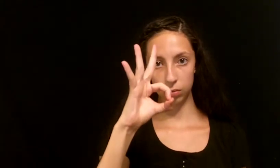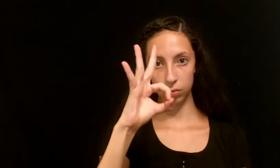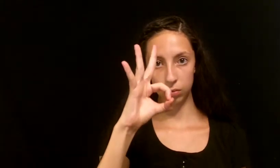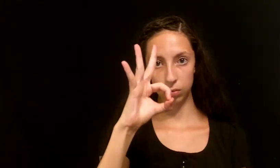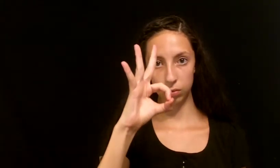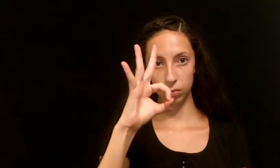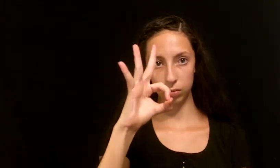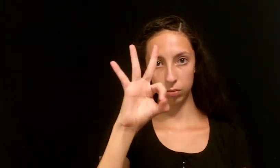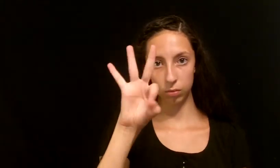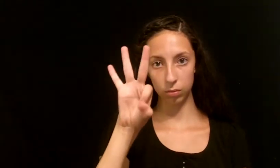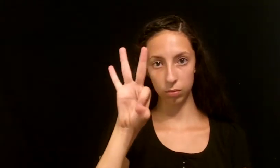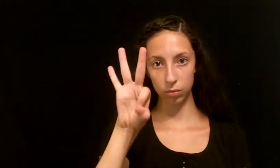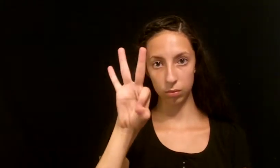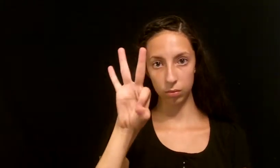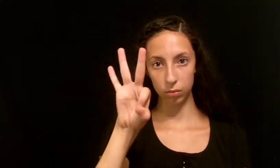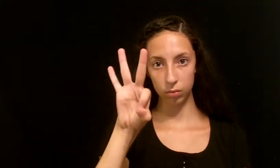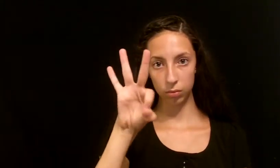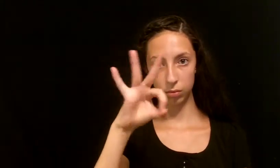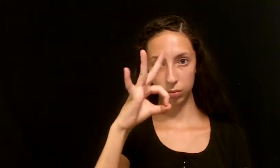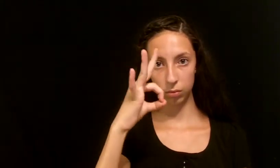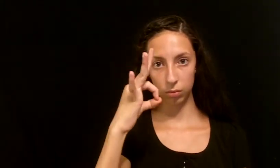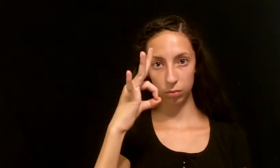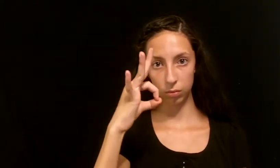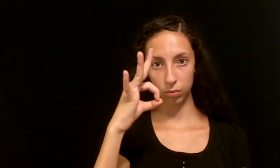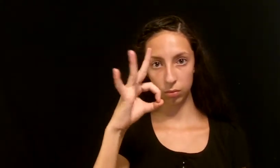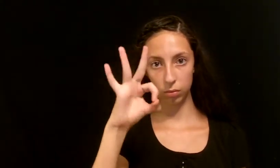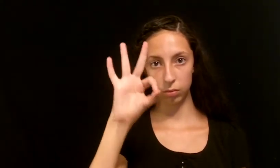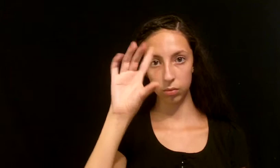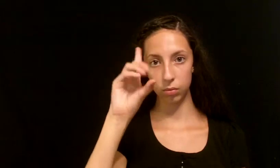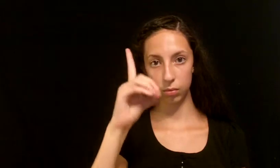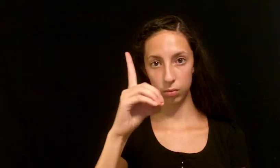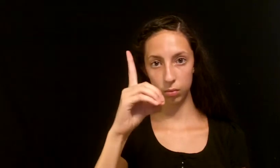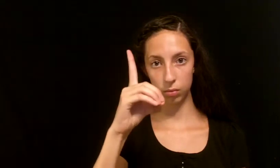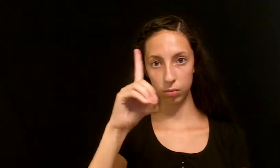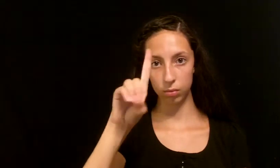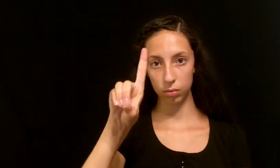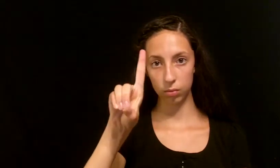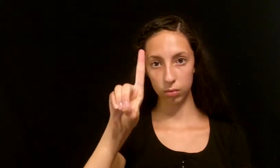confused. You want to have your D as a D, not an F.